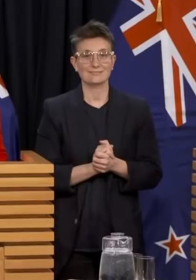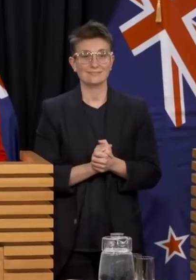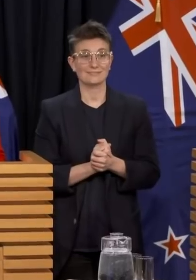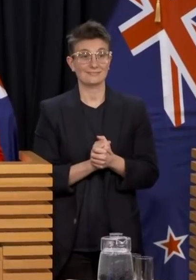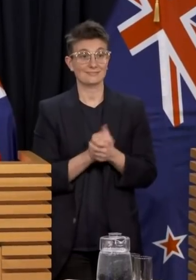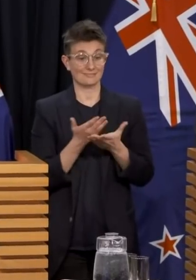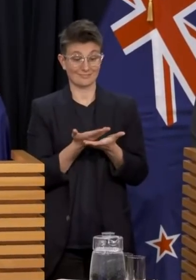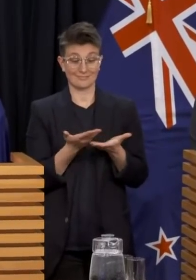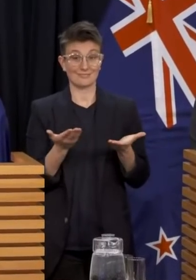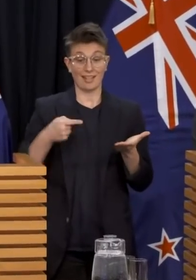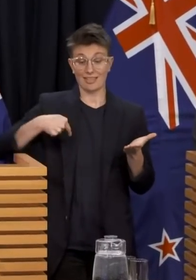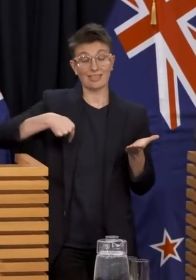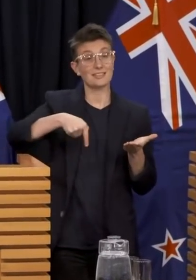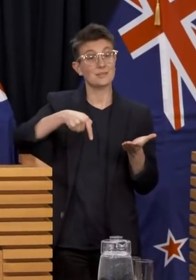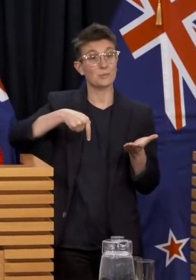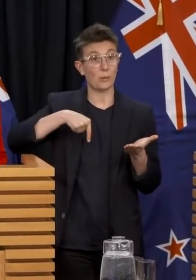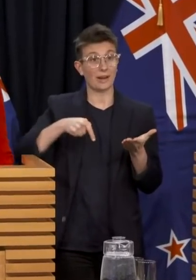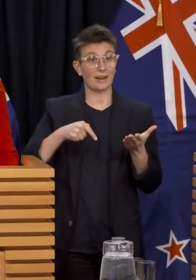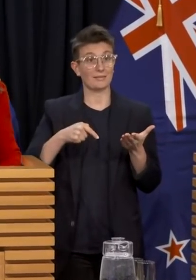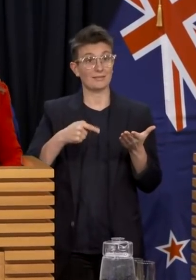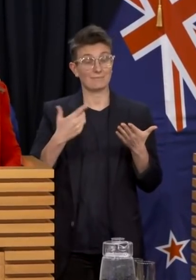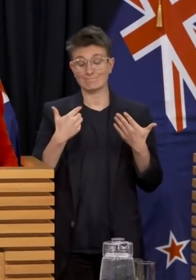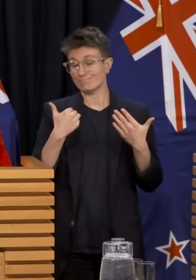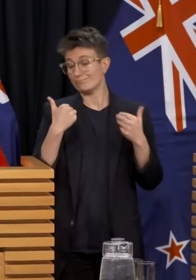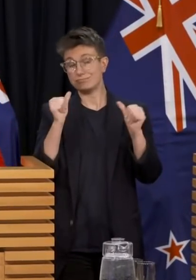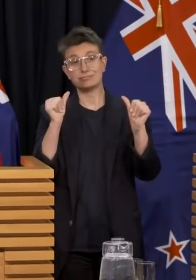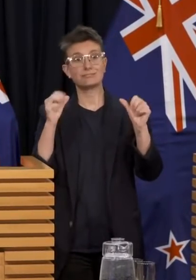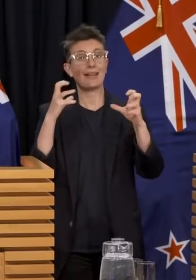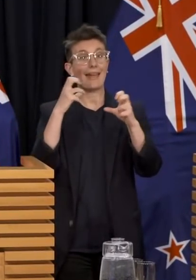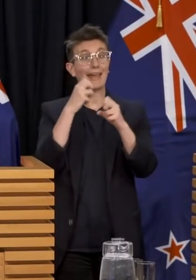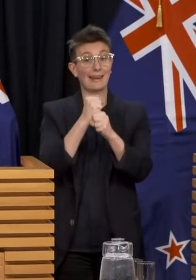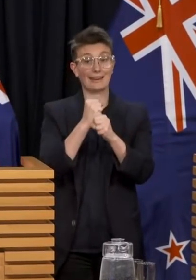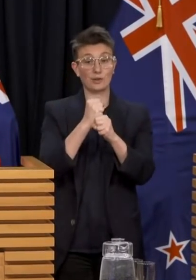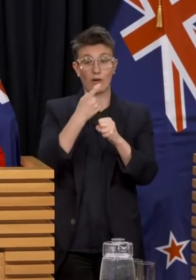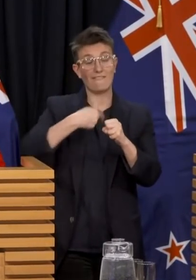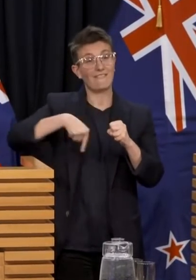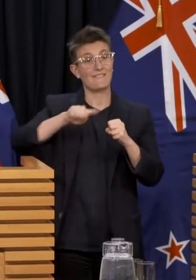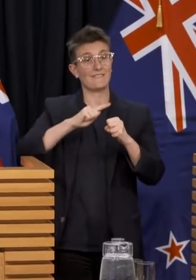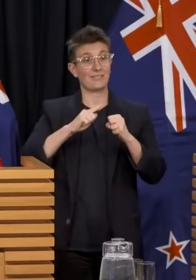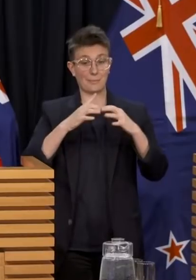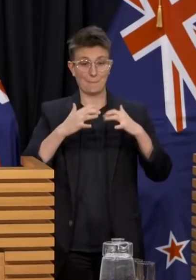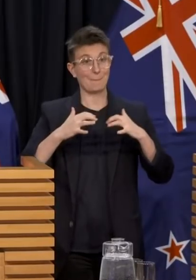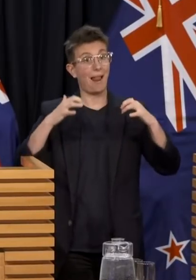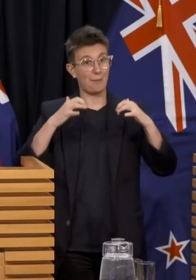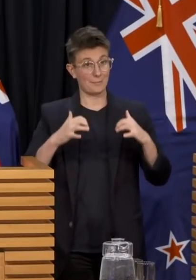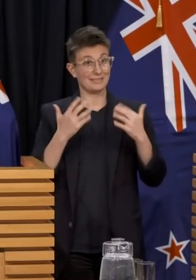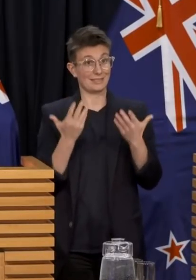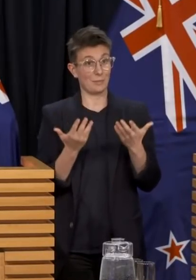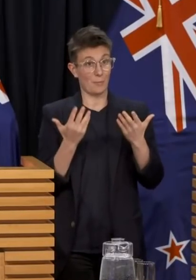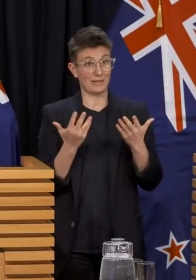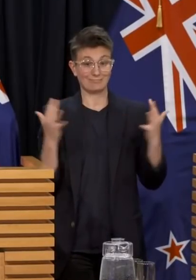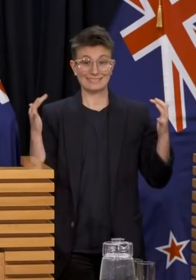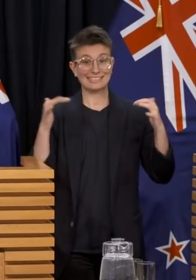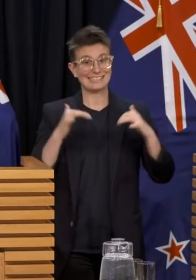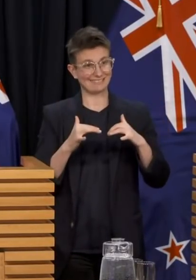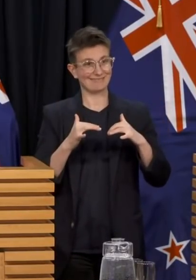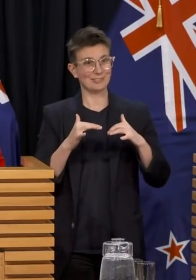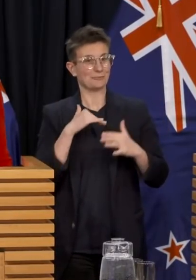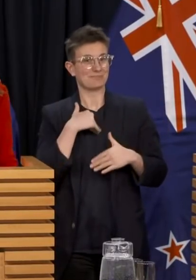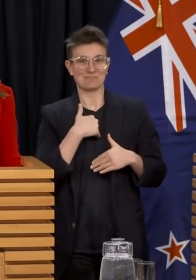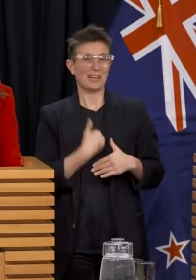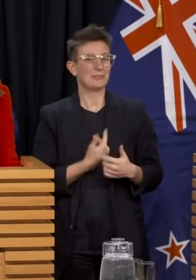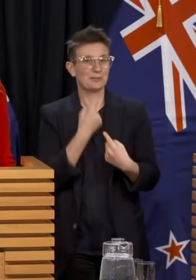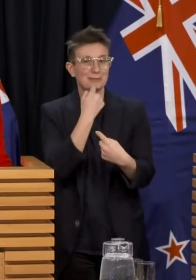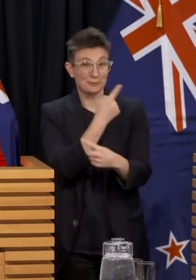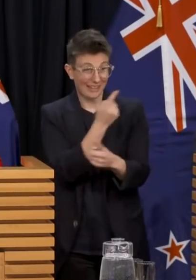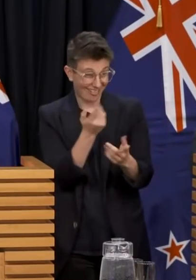This week is the final sitting week of this Parliament, although from turnout I suggest I probably don't need to tell everyone